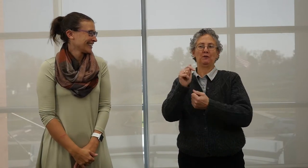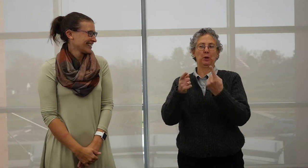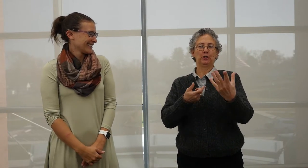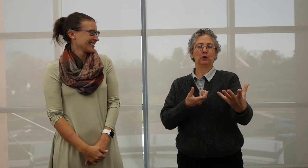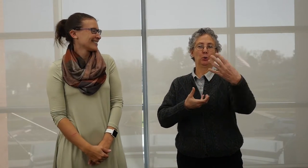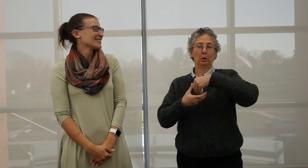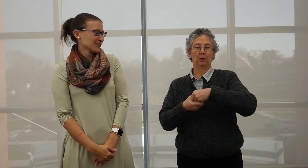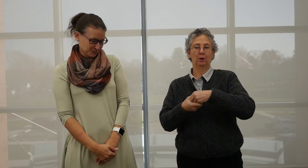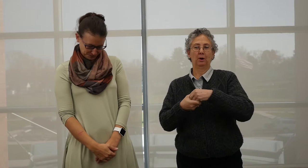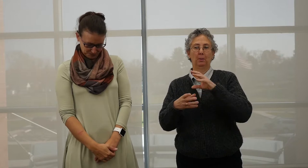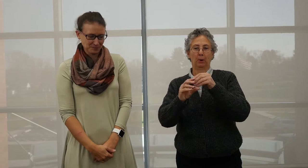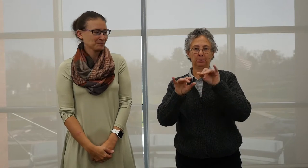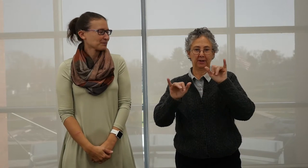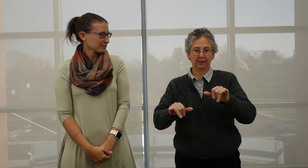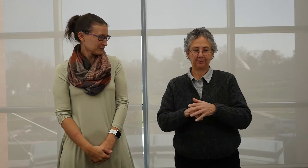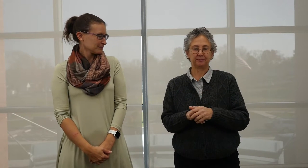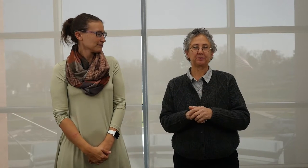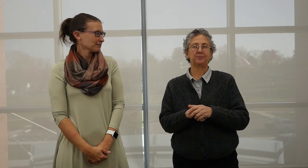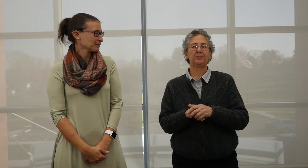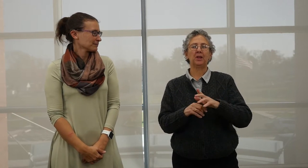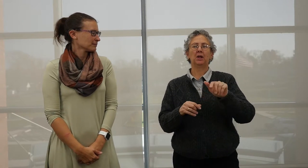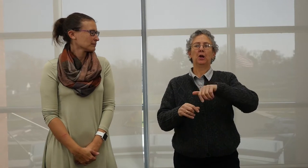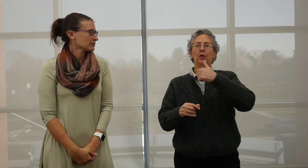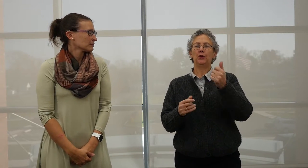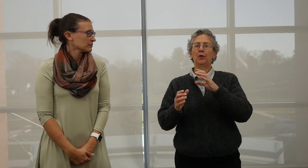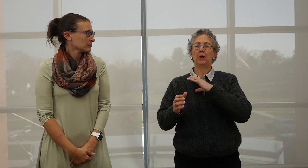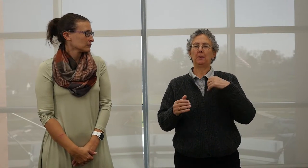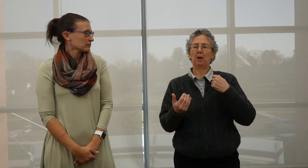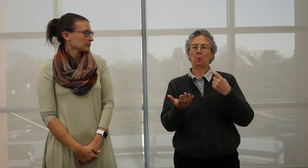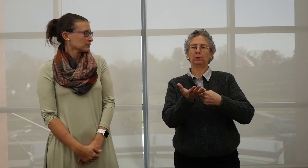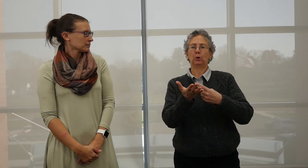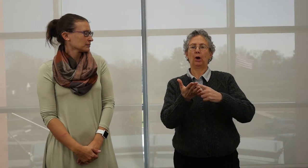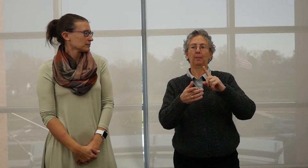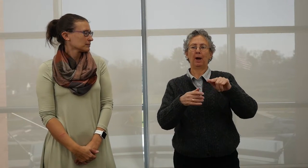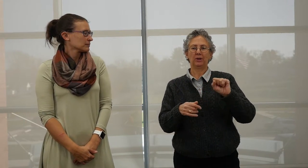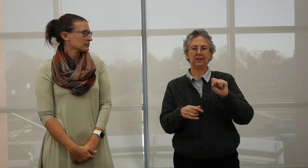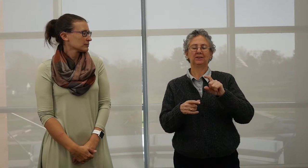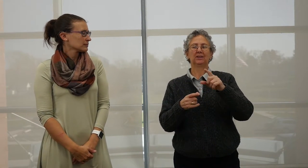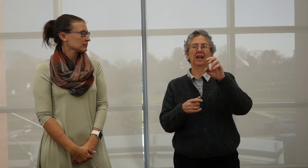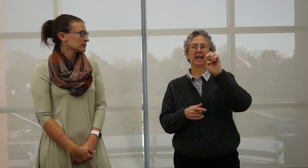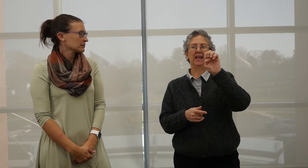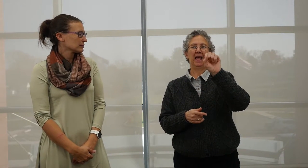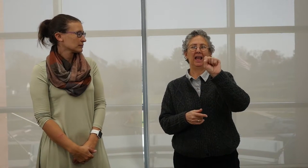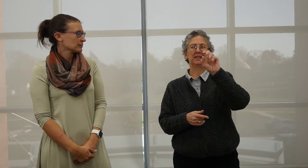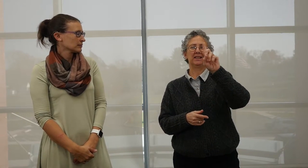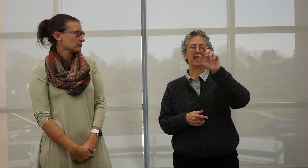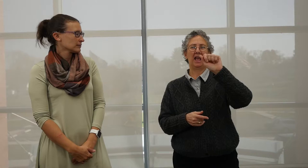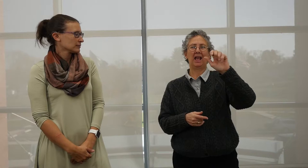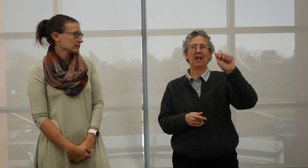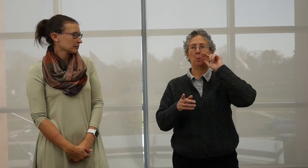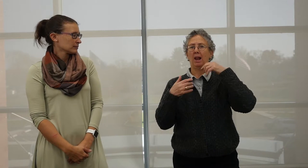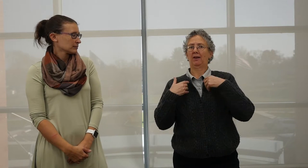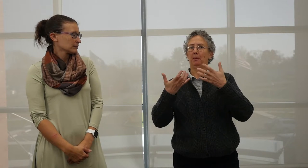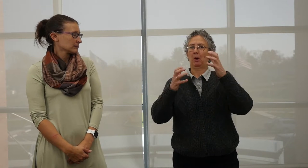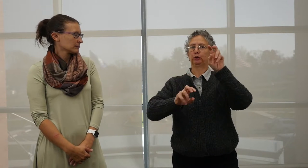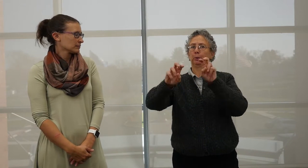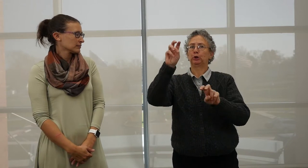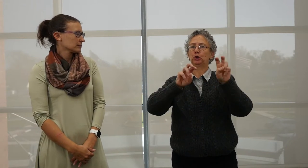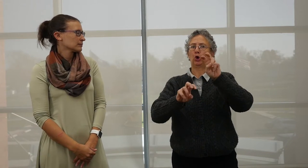think it would be fun for everybody to participate in this activity. The other thing I'd like to talk about is ESDAA's